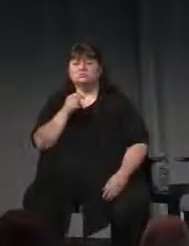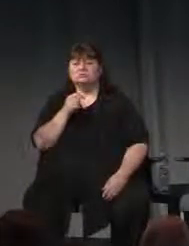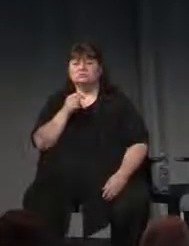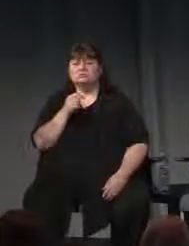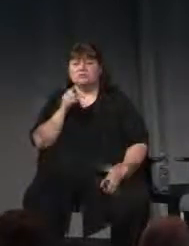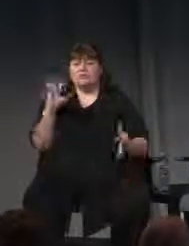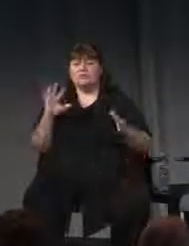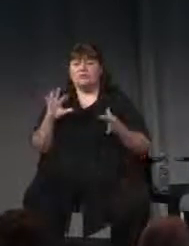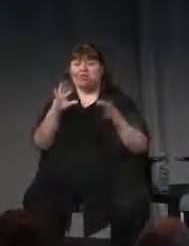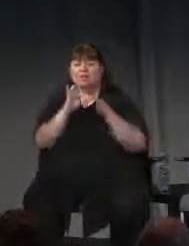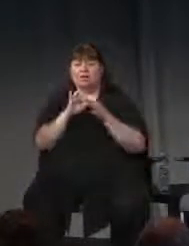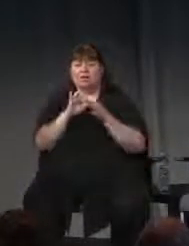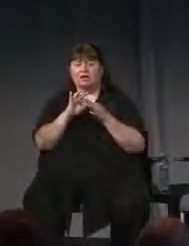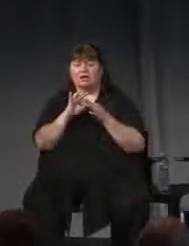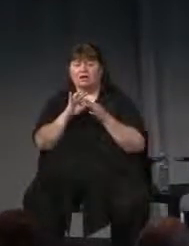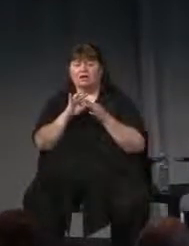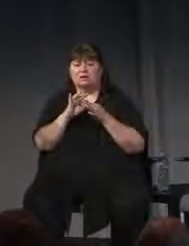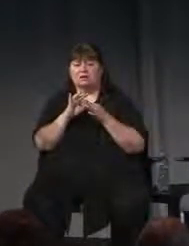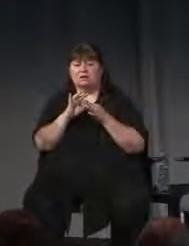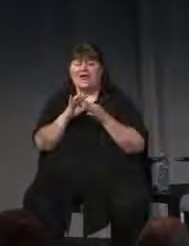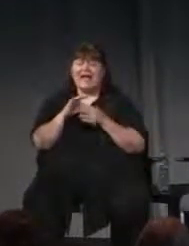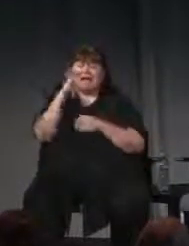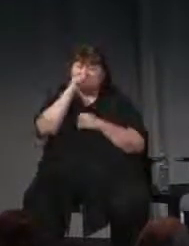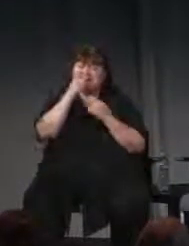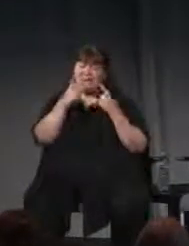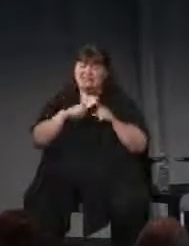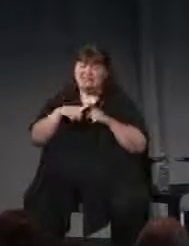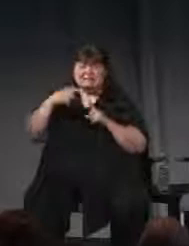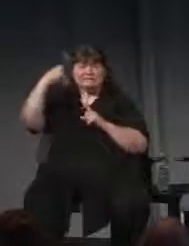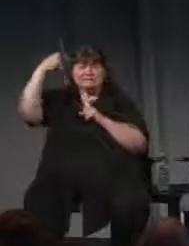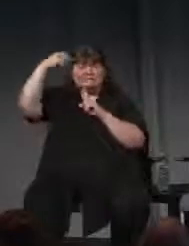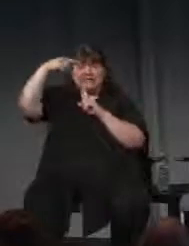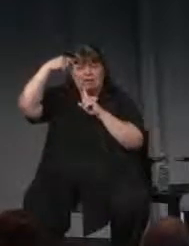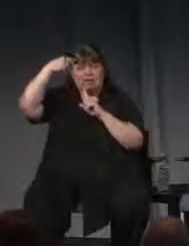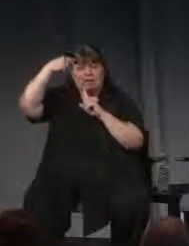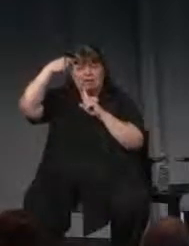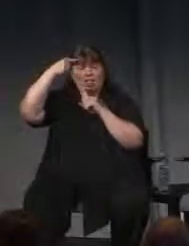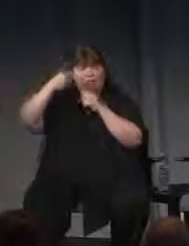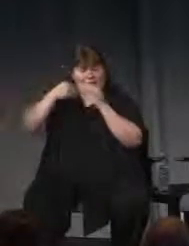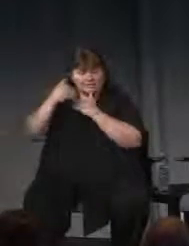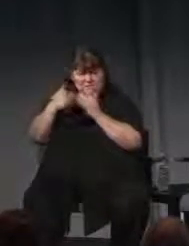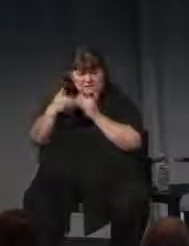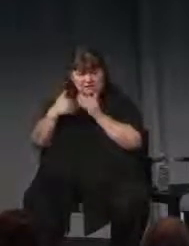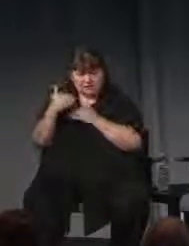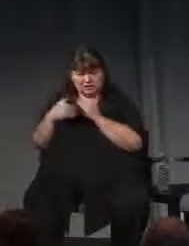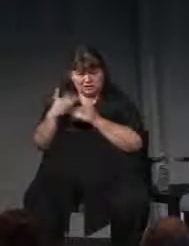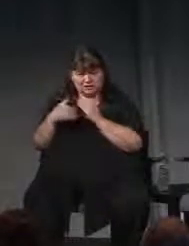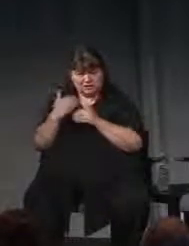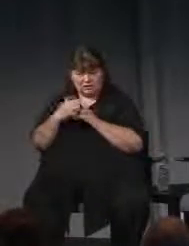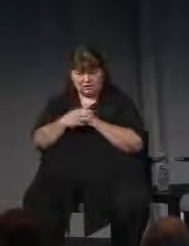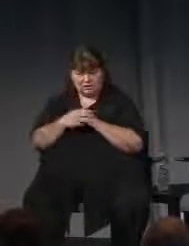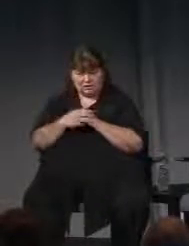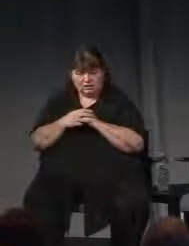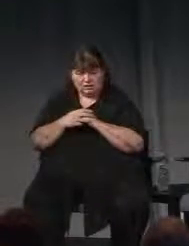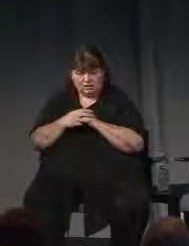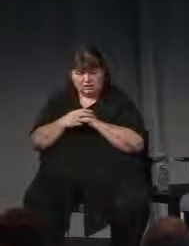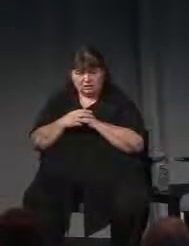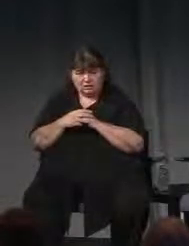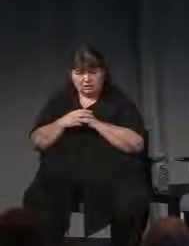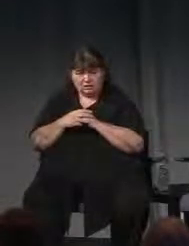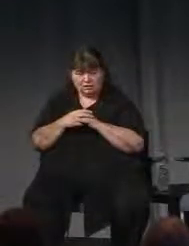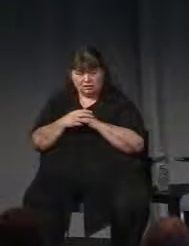link between, I guess it happens in signal processing, where you're converting, say, like a longitudinal